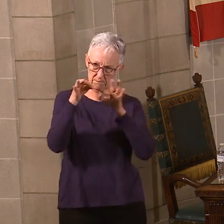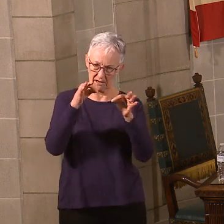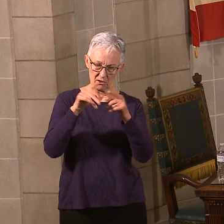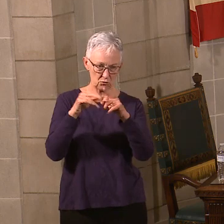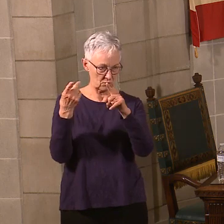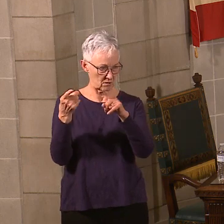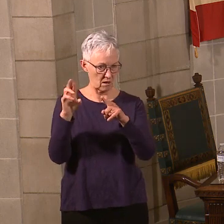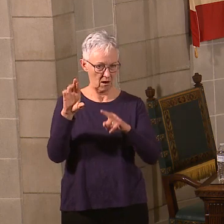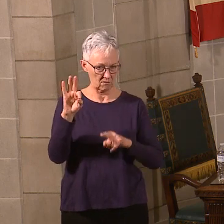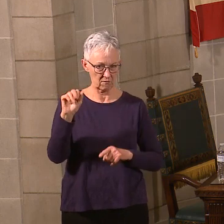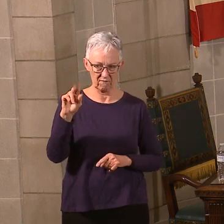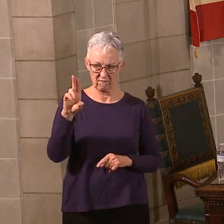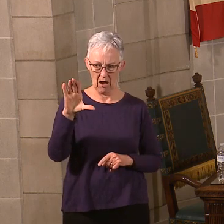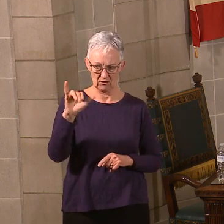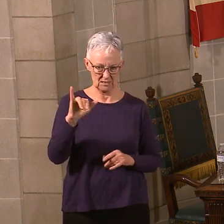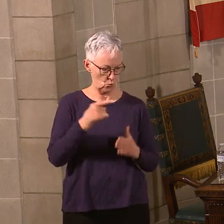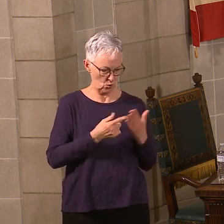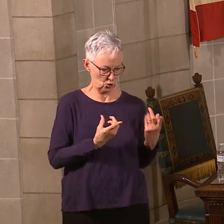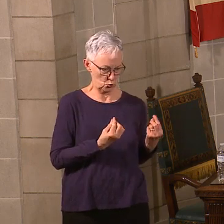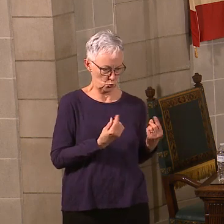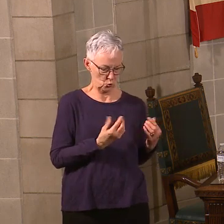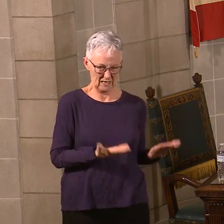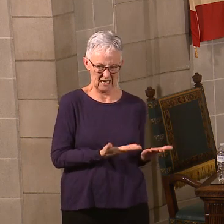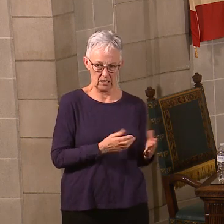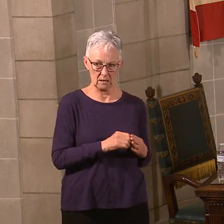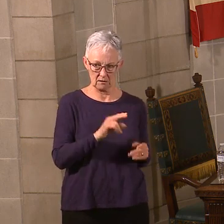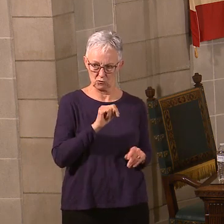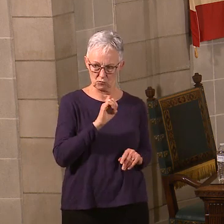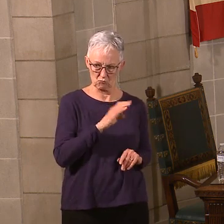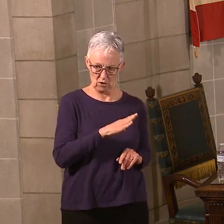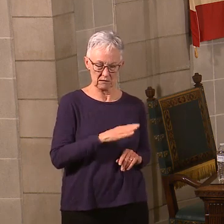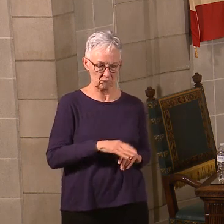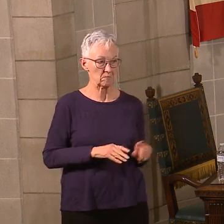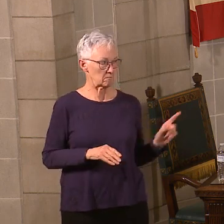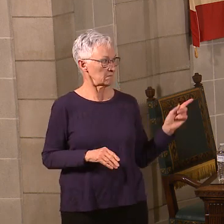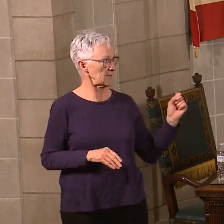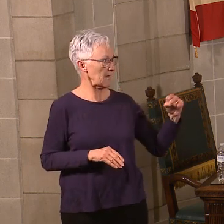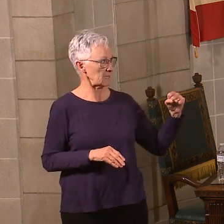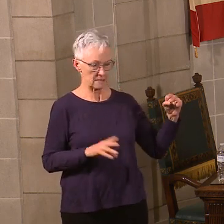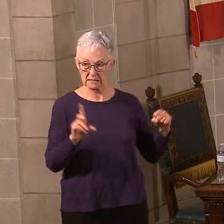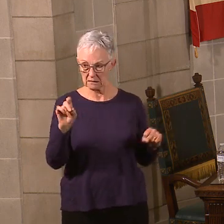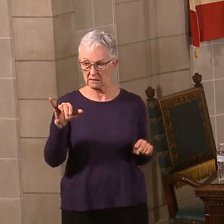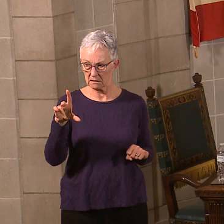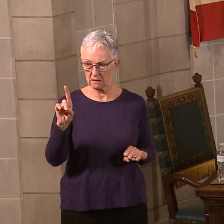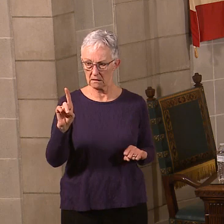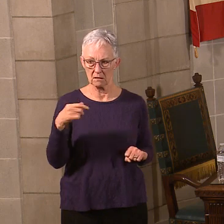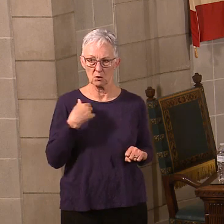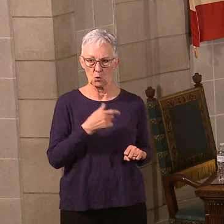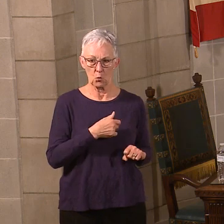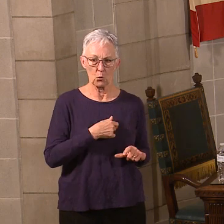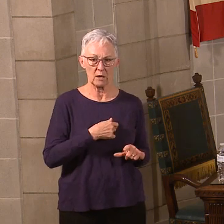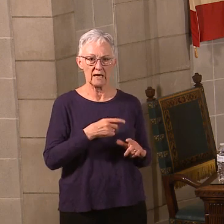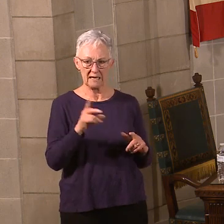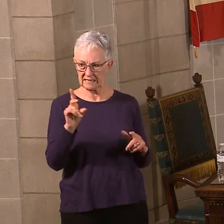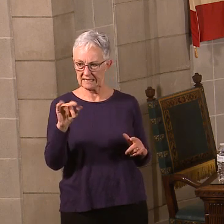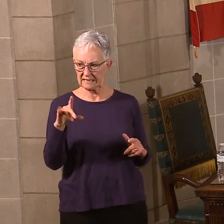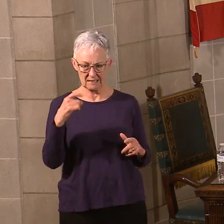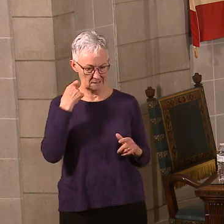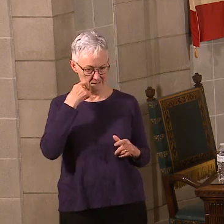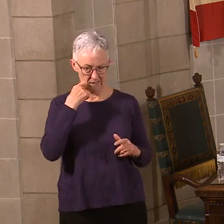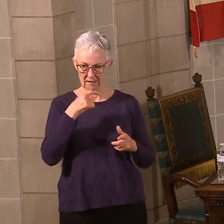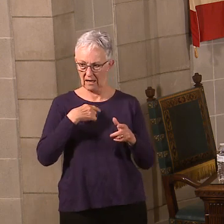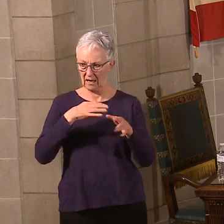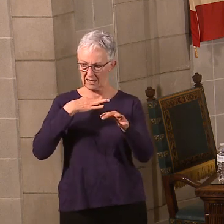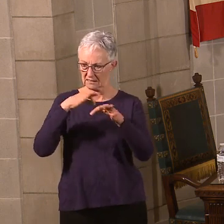have any feedback for us? So we did talk about some of those specifics. Again, like some of the dates I gave you comparing what happened here in Nebraska versus what happened